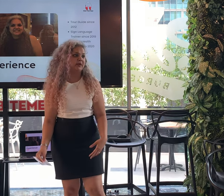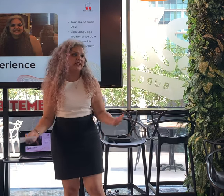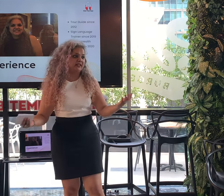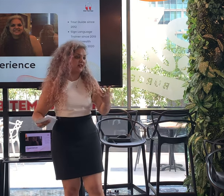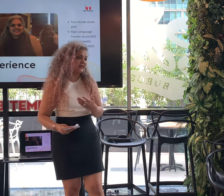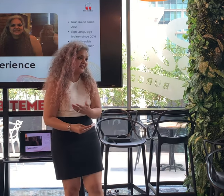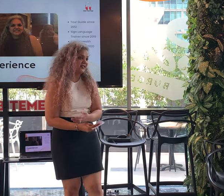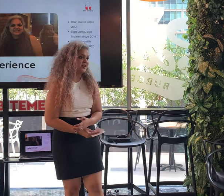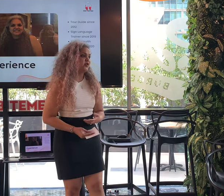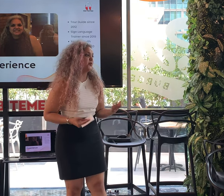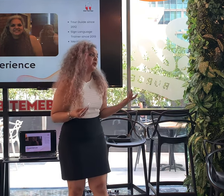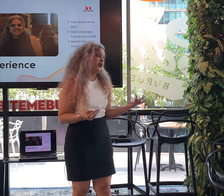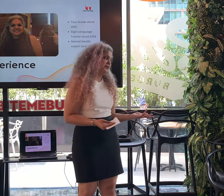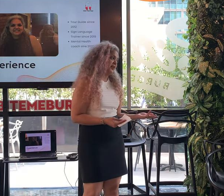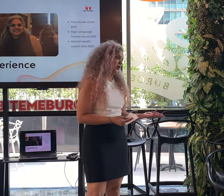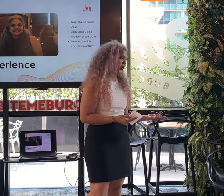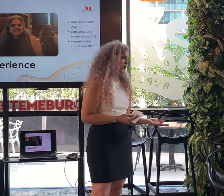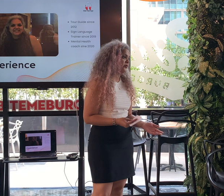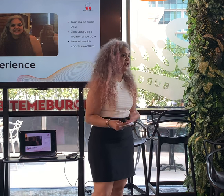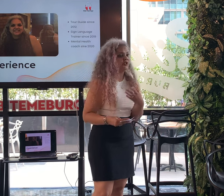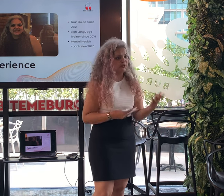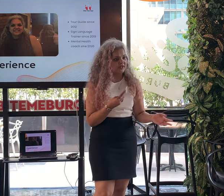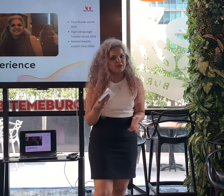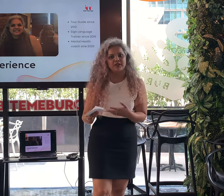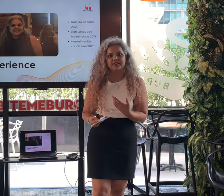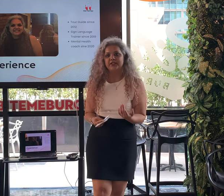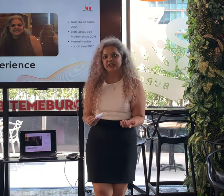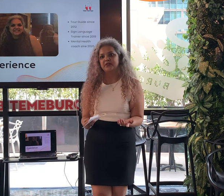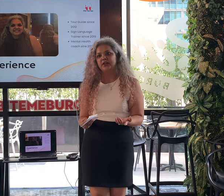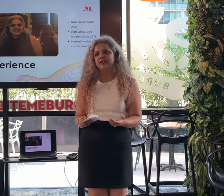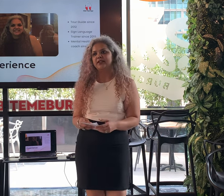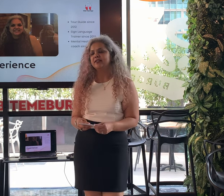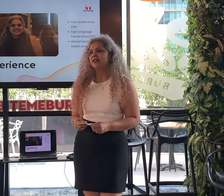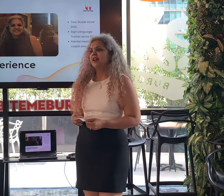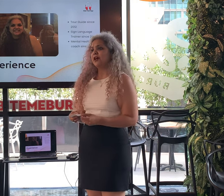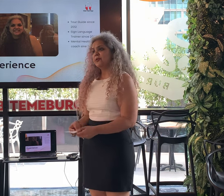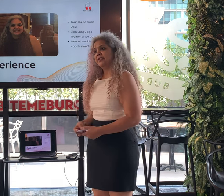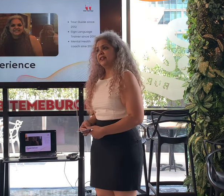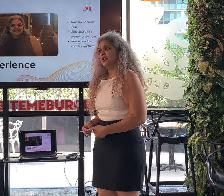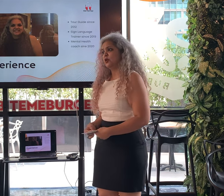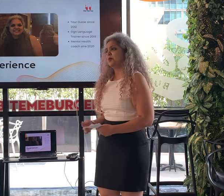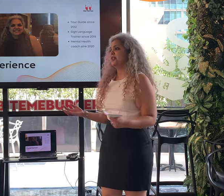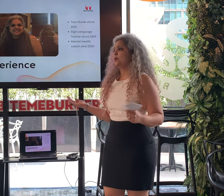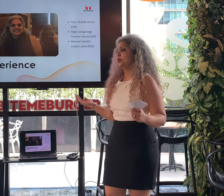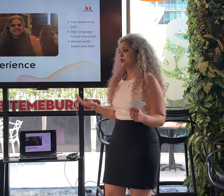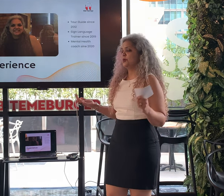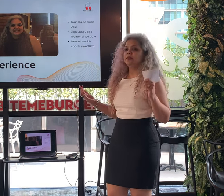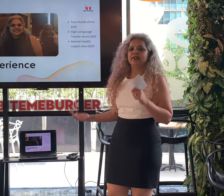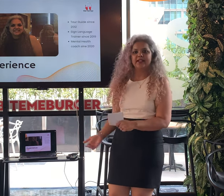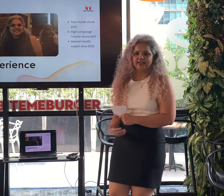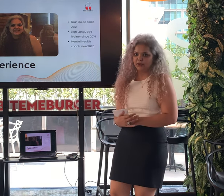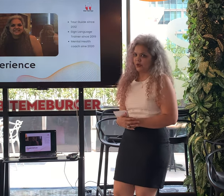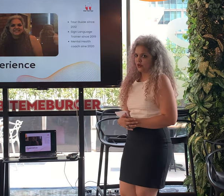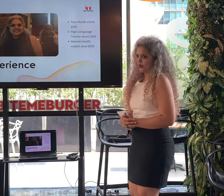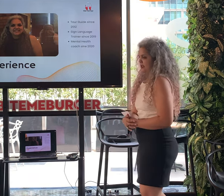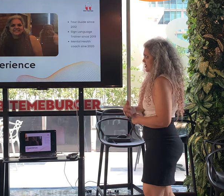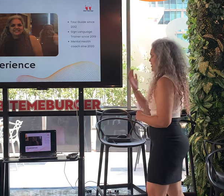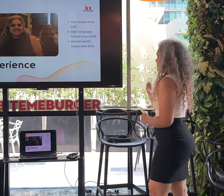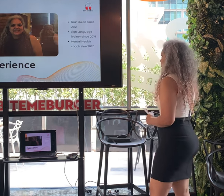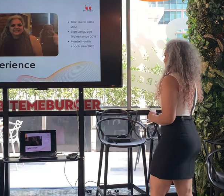hit us. So we all were at home. We chose alternative careers. I was sitting at home. I was like what to do? Let's give a course. So that's